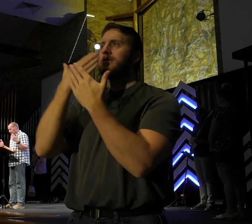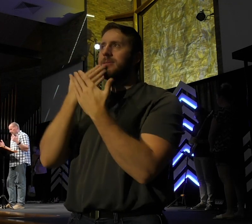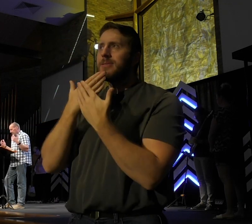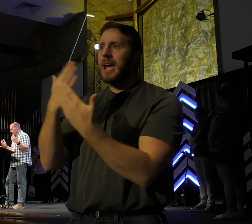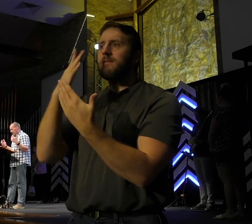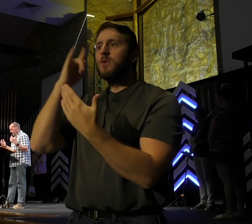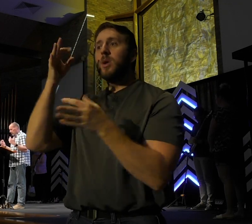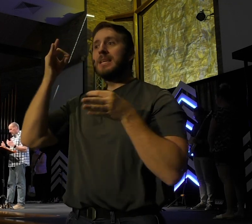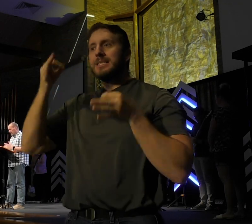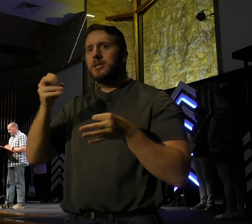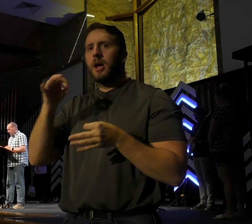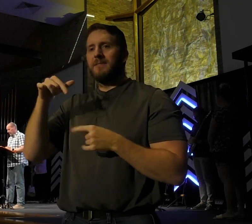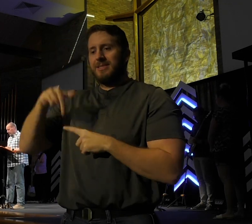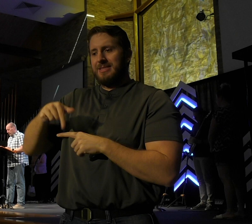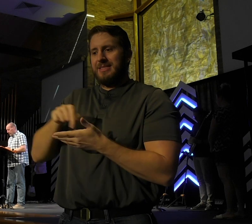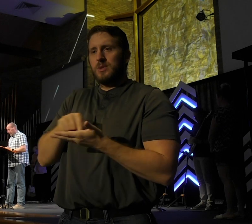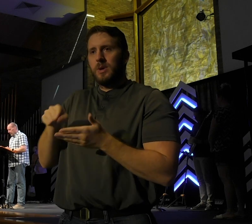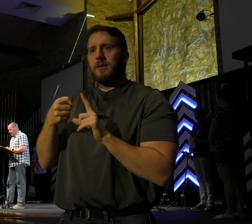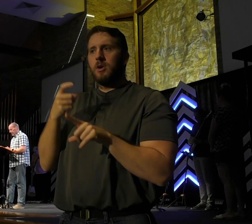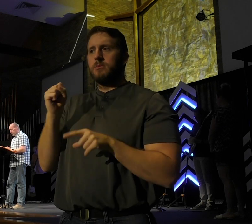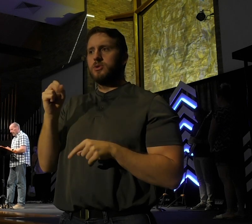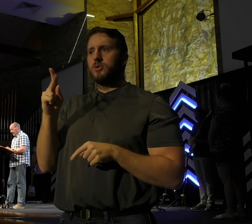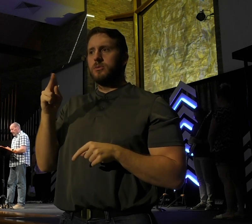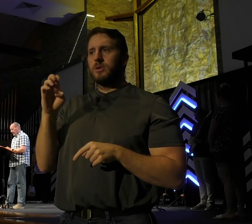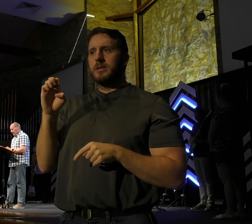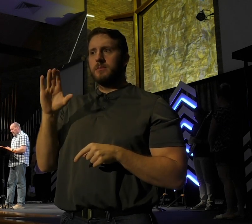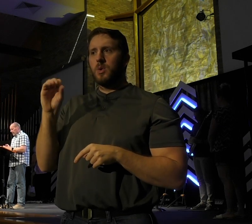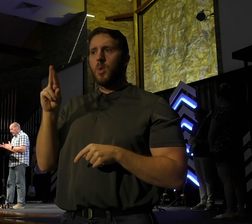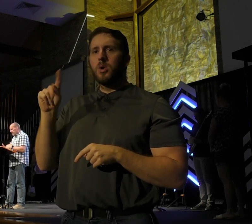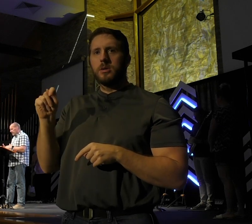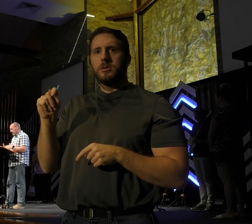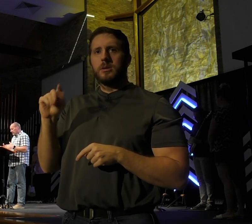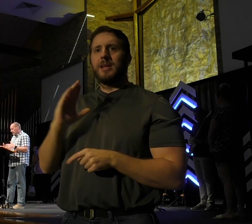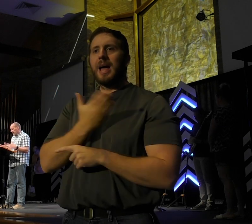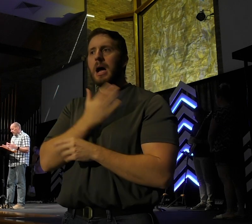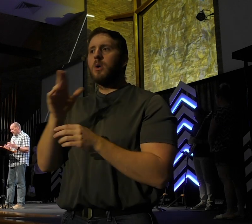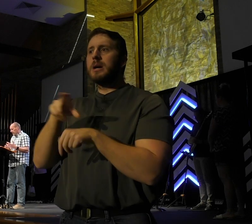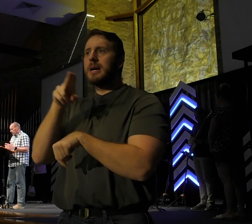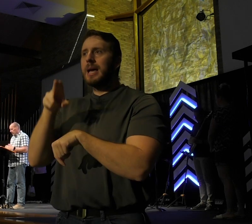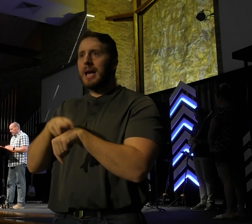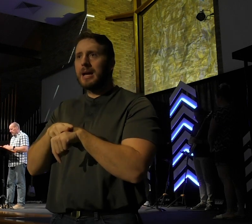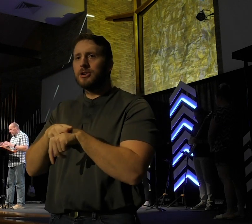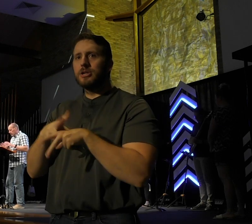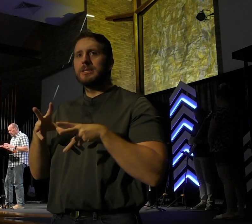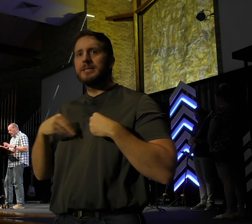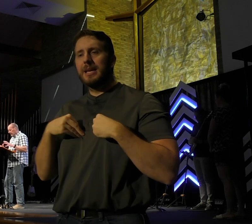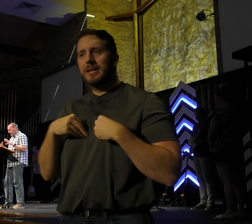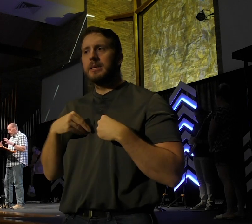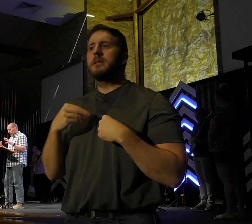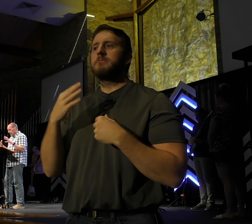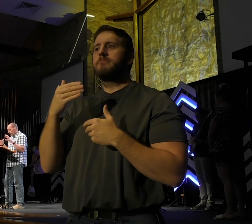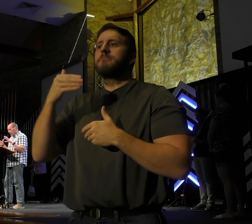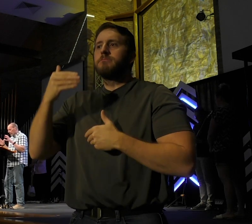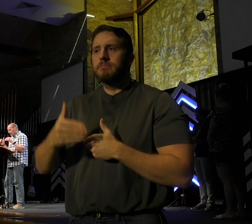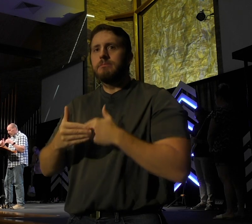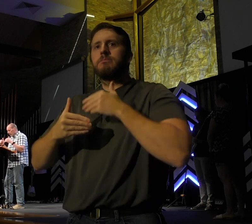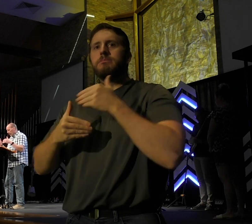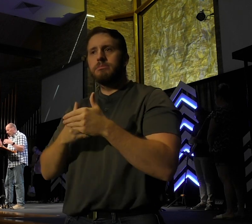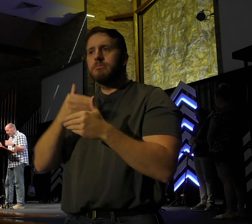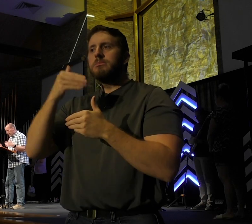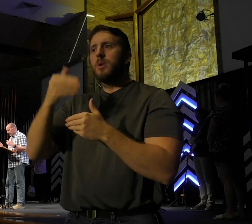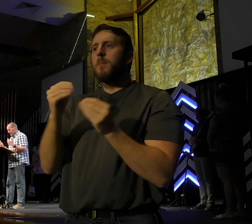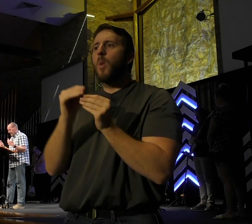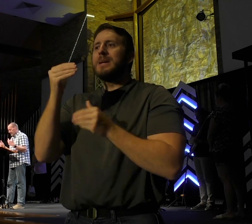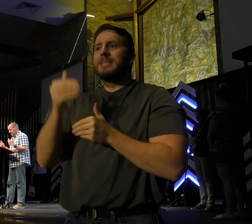the decision this past week from the Supreme Court, that our nation has taken at least one step to align laws more to